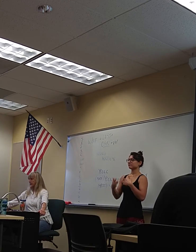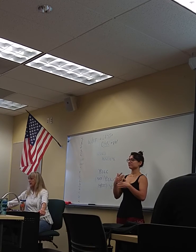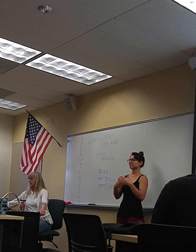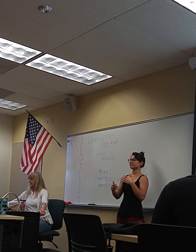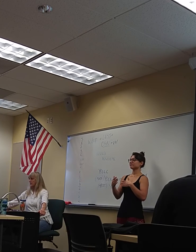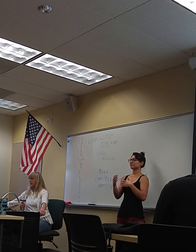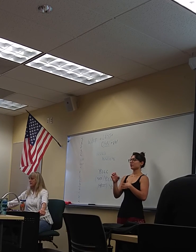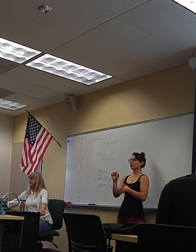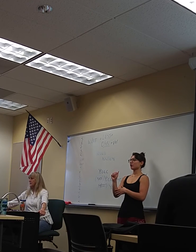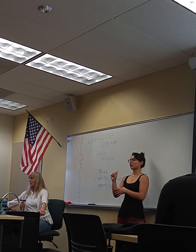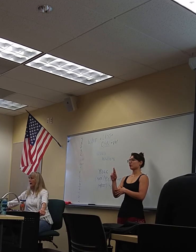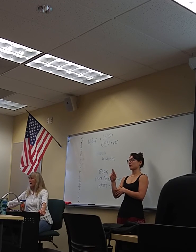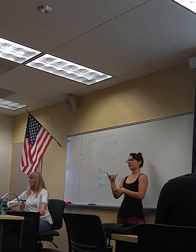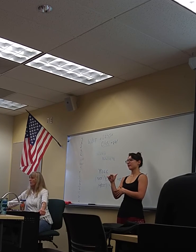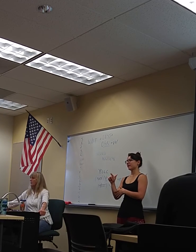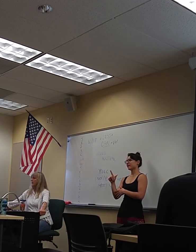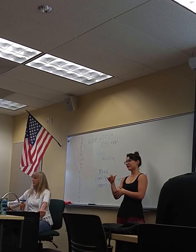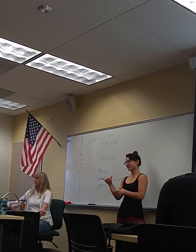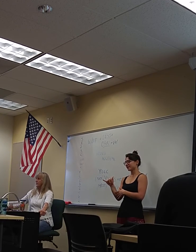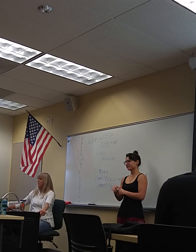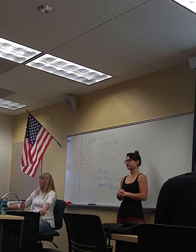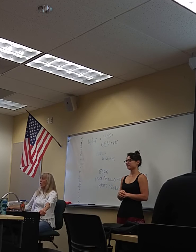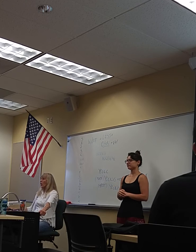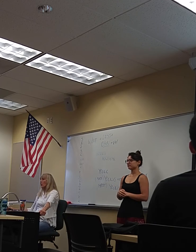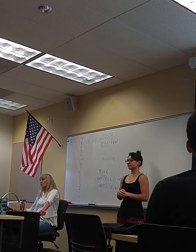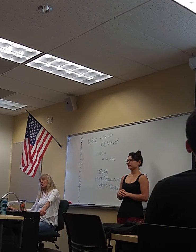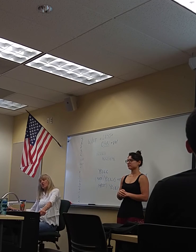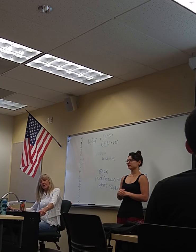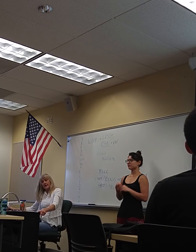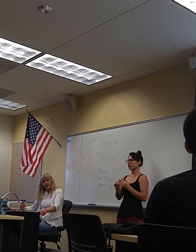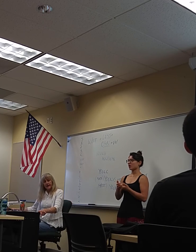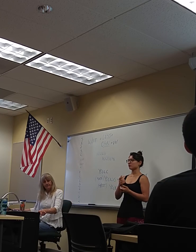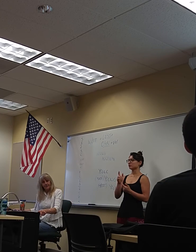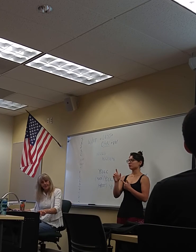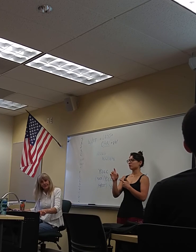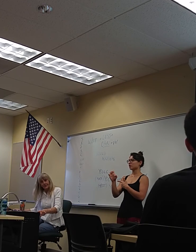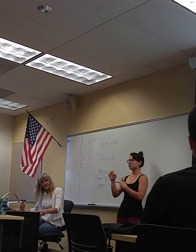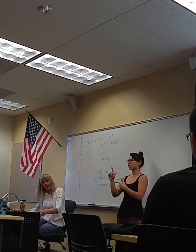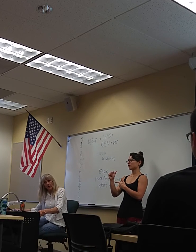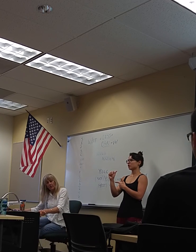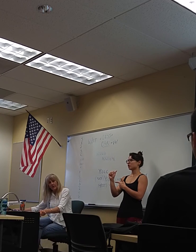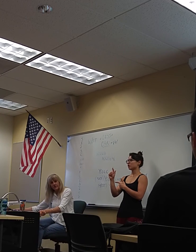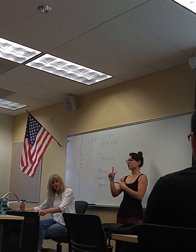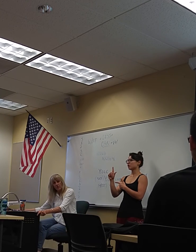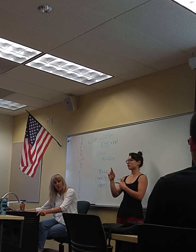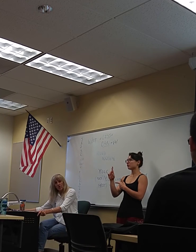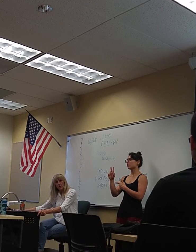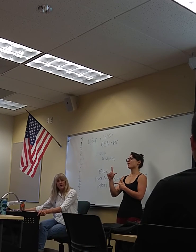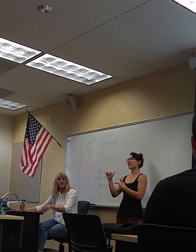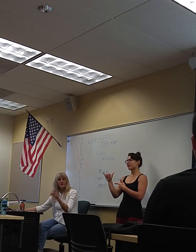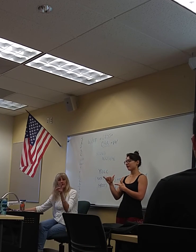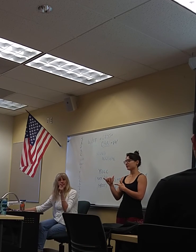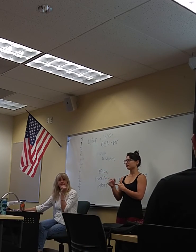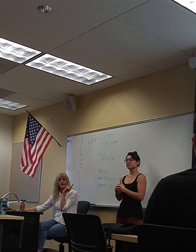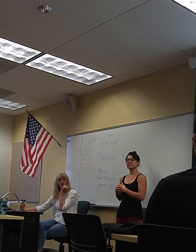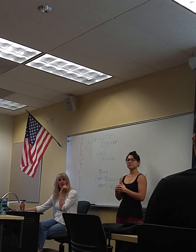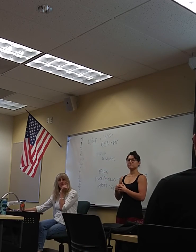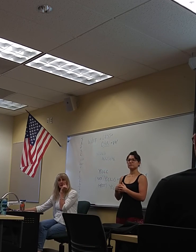Early. Okay, so how would we do early? How would we do? See what I glossed